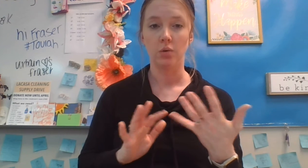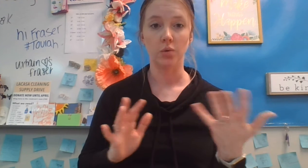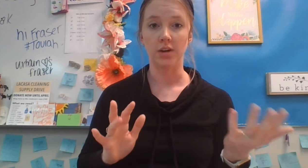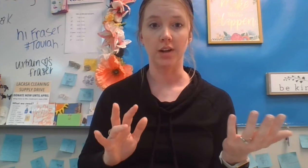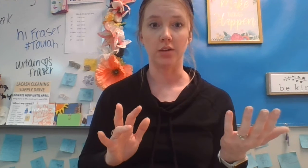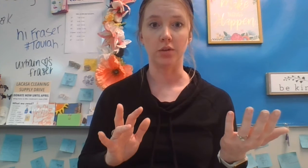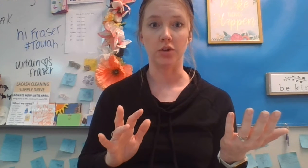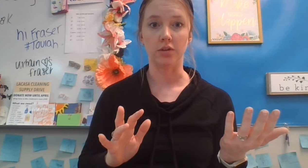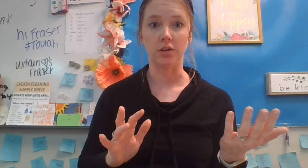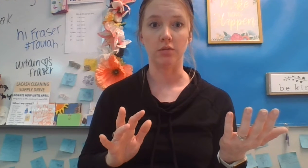what did I literally just do?